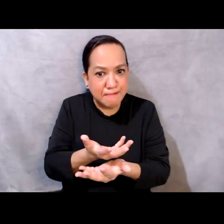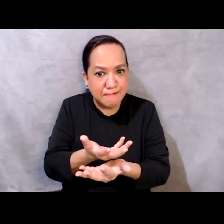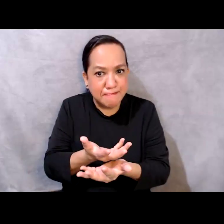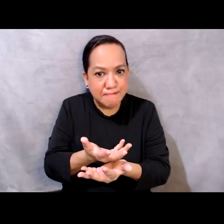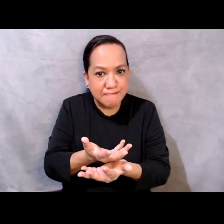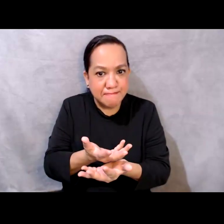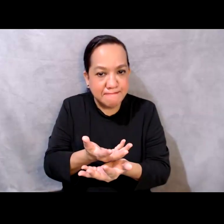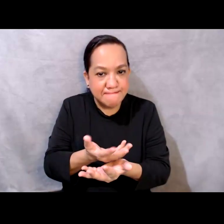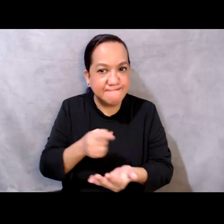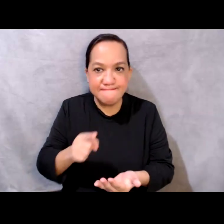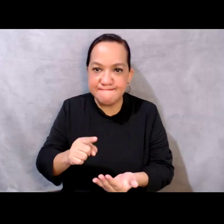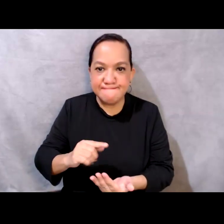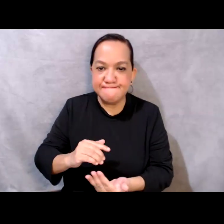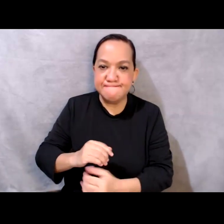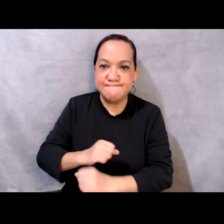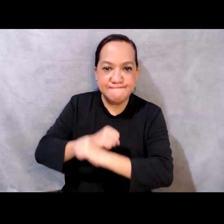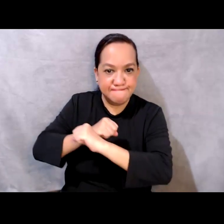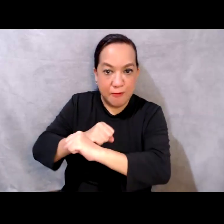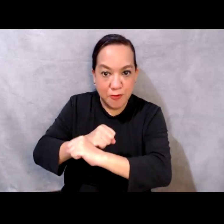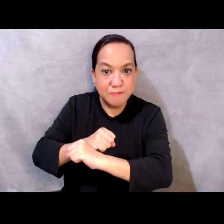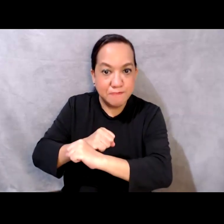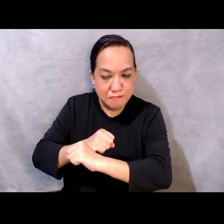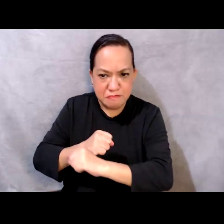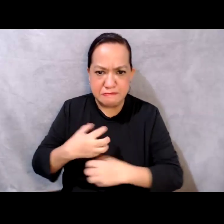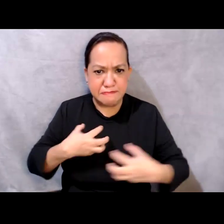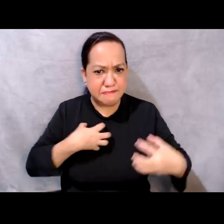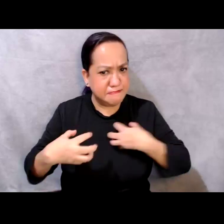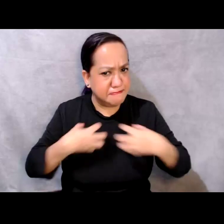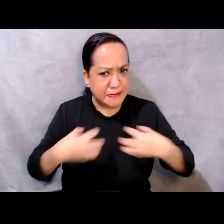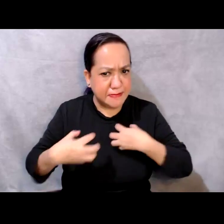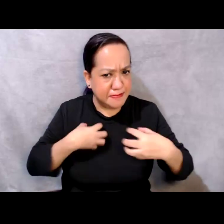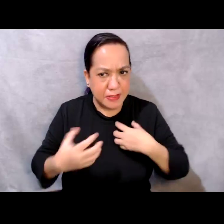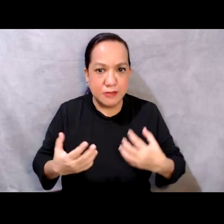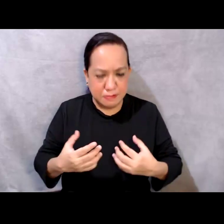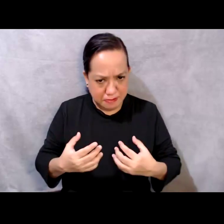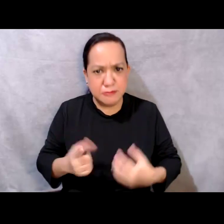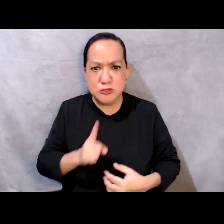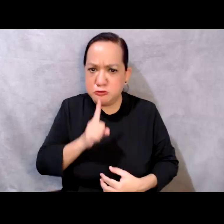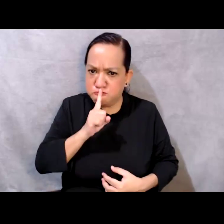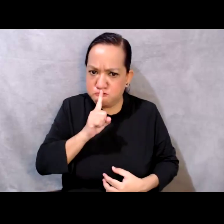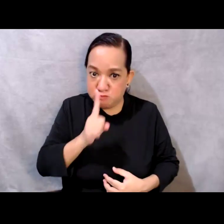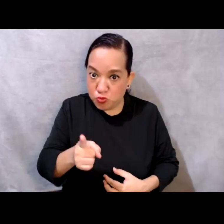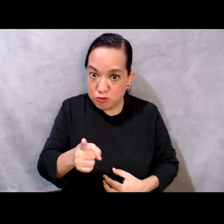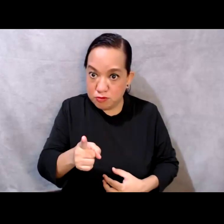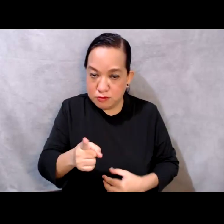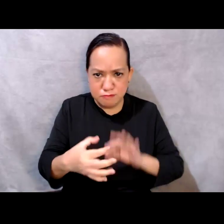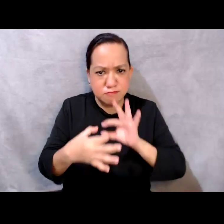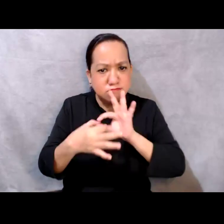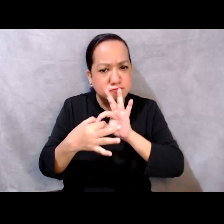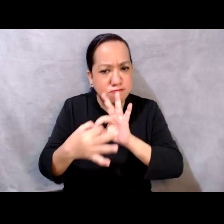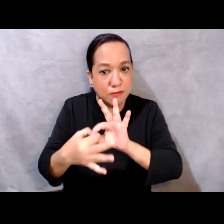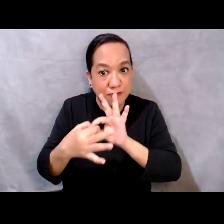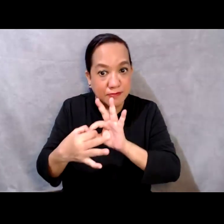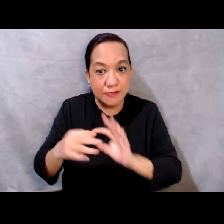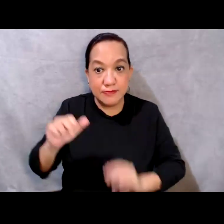a really great case of cooperation with ADB in Armenia. So just where does the social